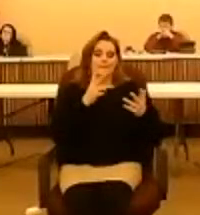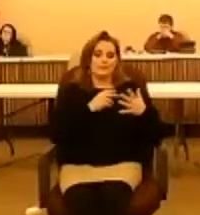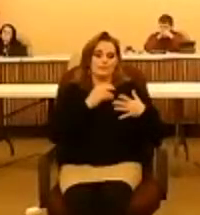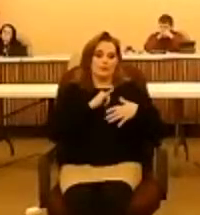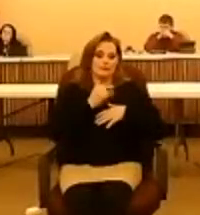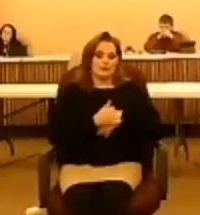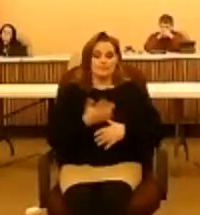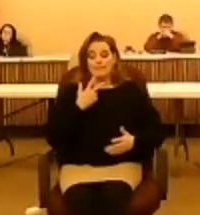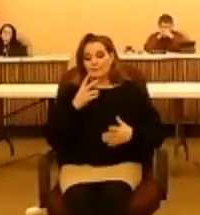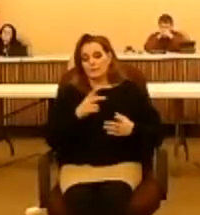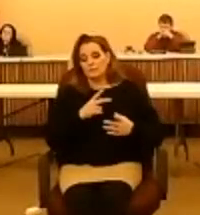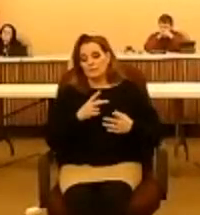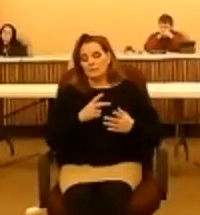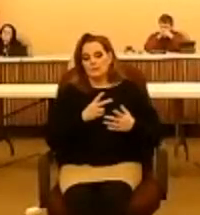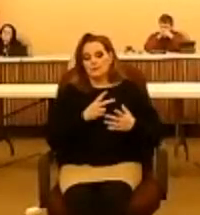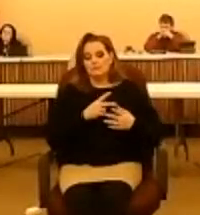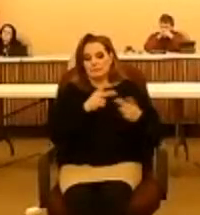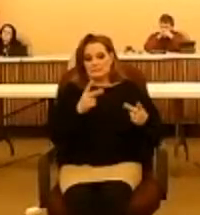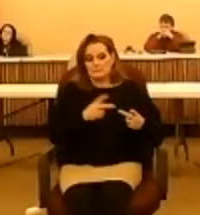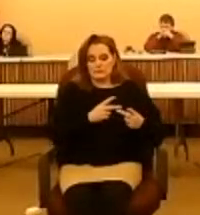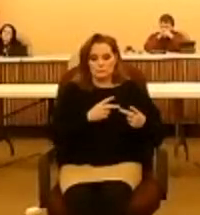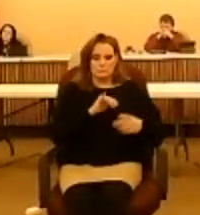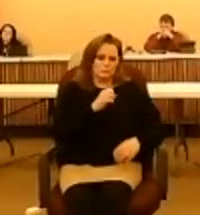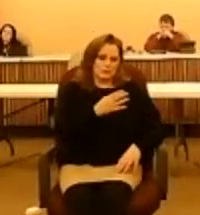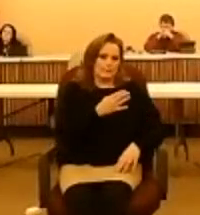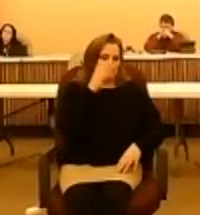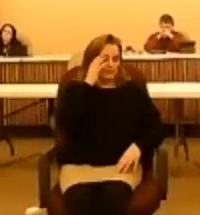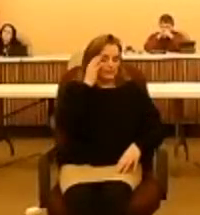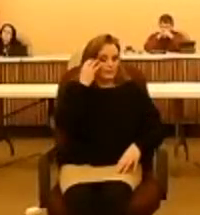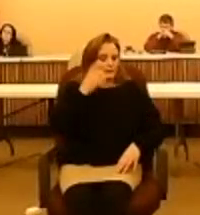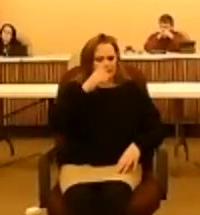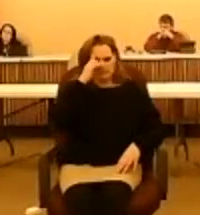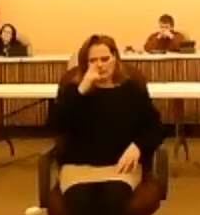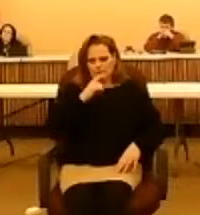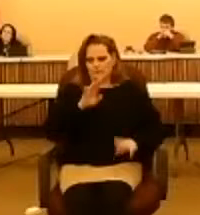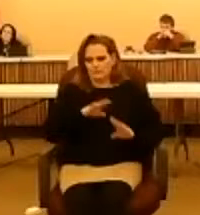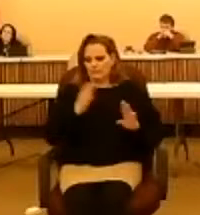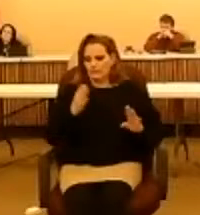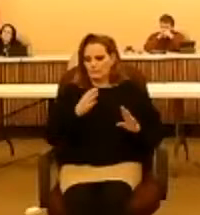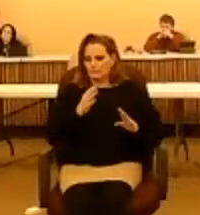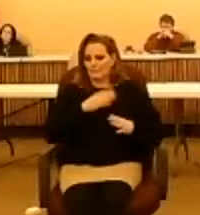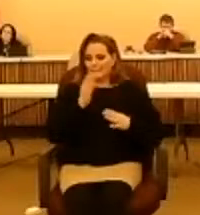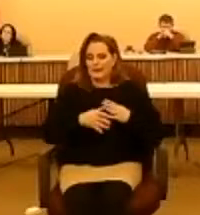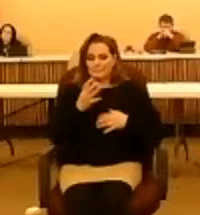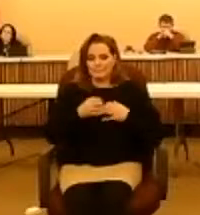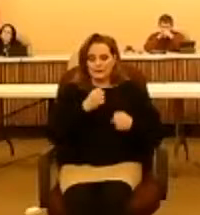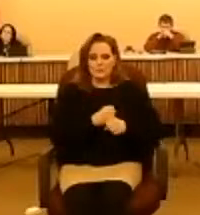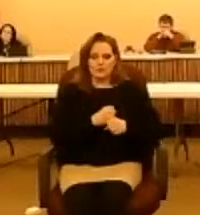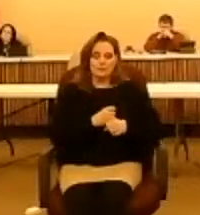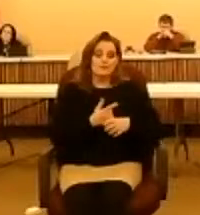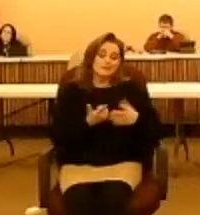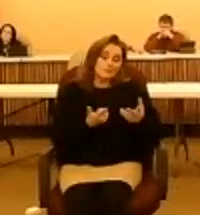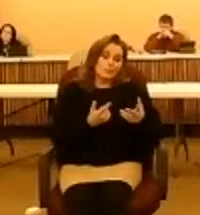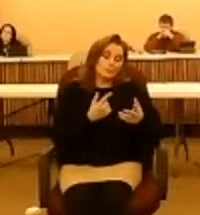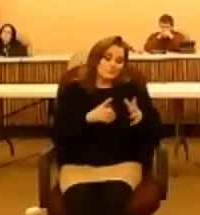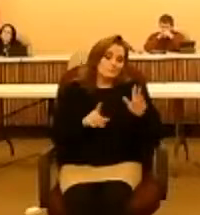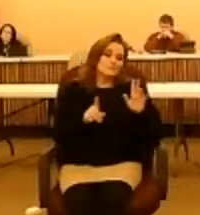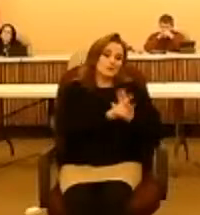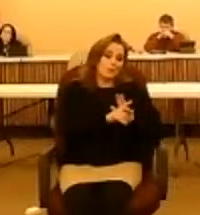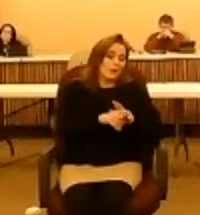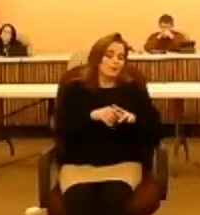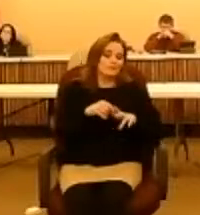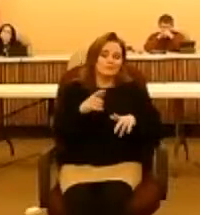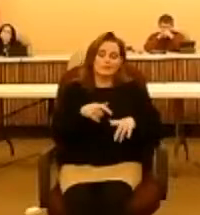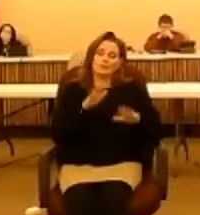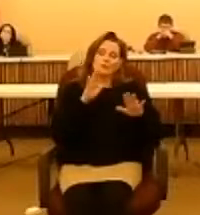may be some positions. I believe there's 2 up at the end of the year. So stick around and help out. It's a really great group, and